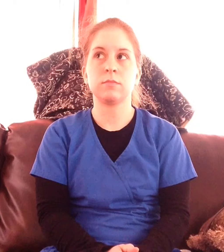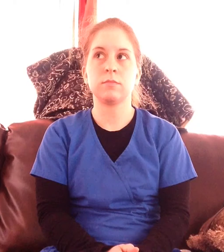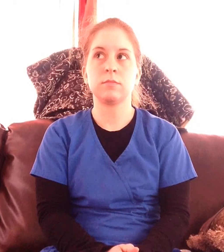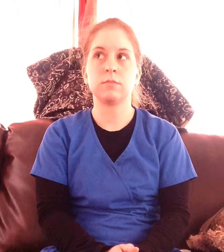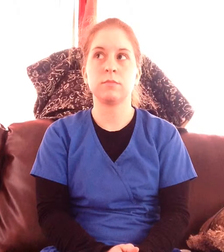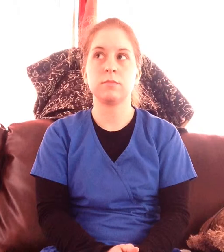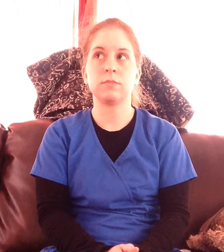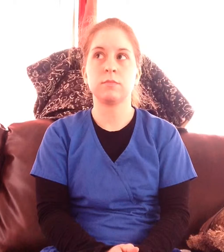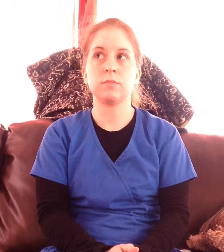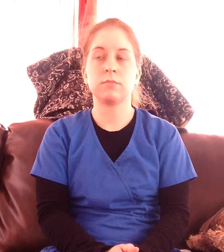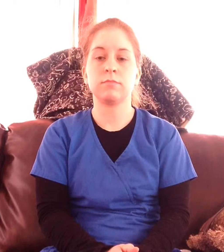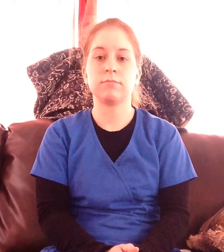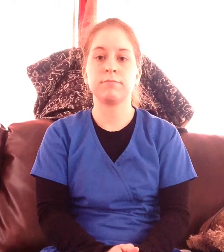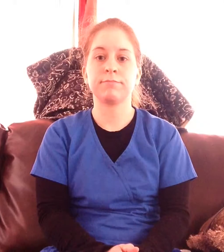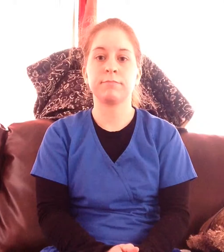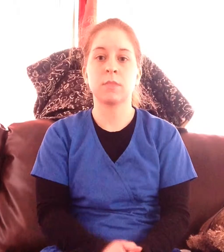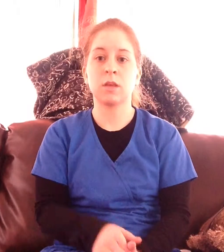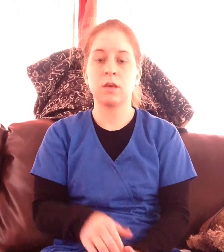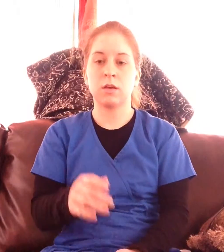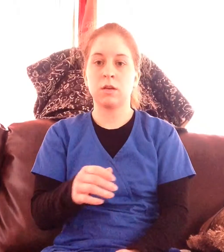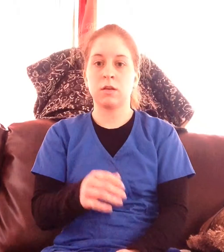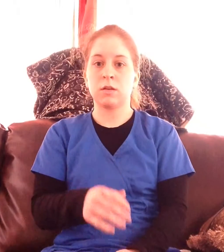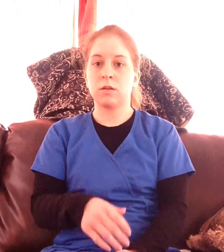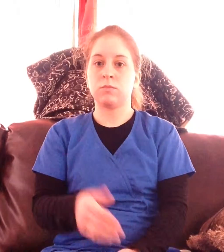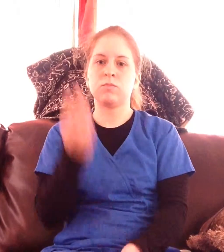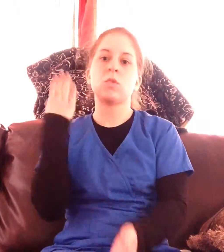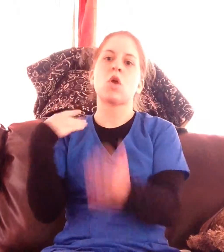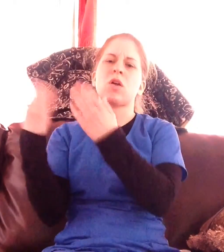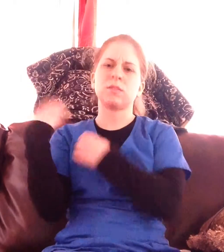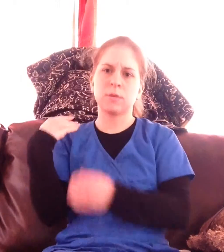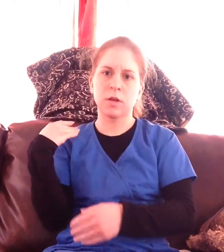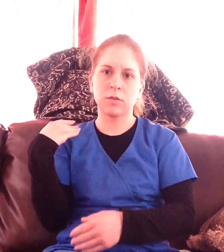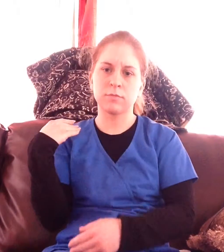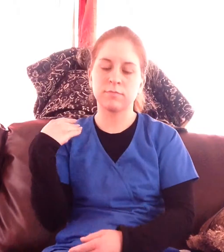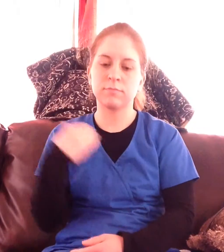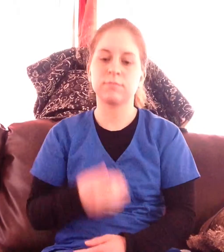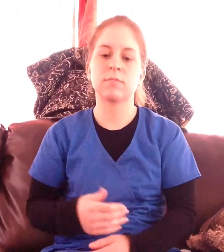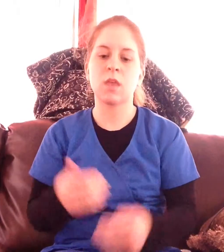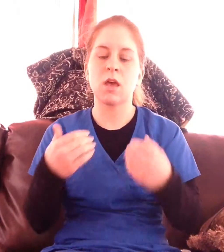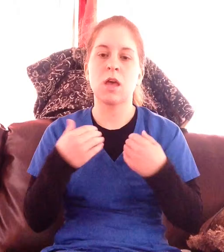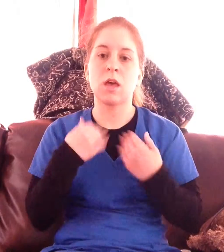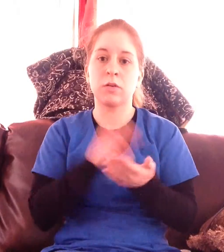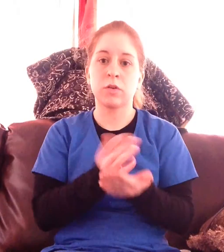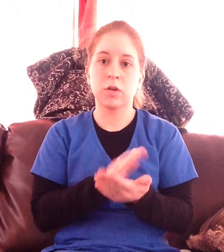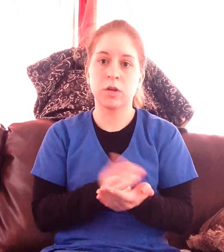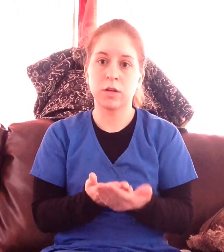They had to cook on a black leaded stove with the heat of coal from the fire.